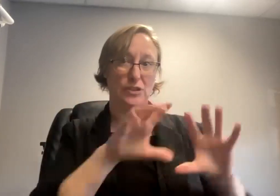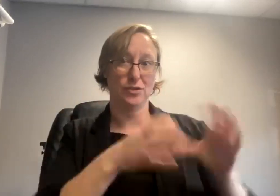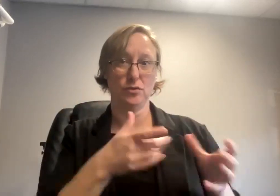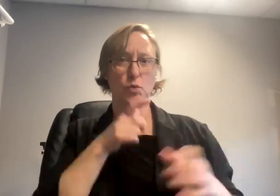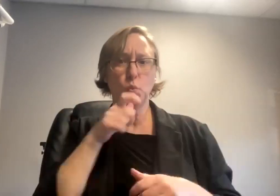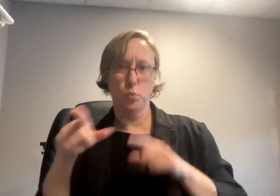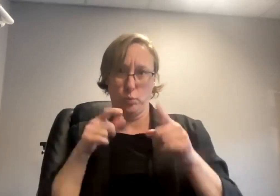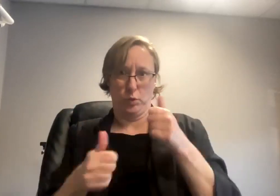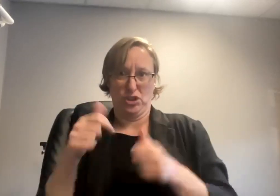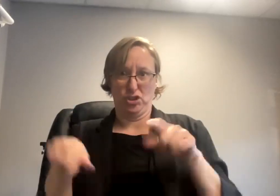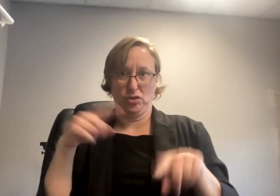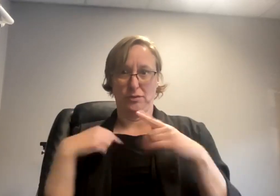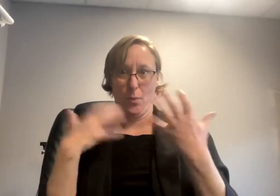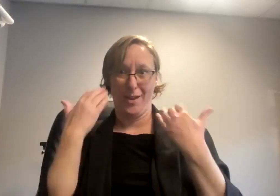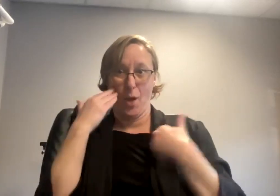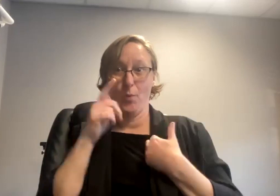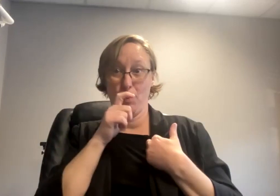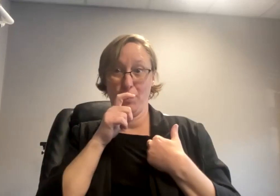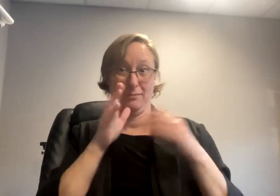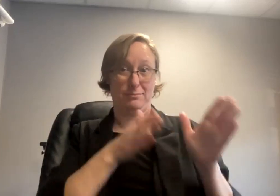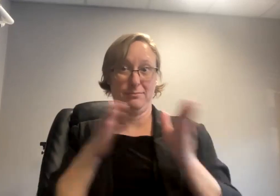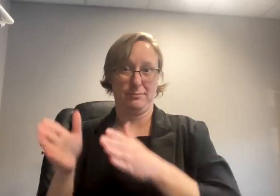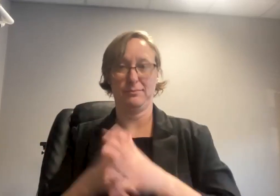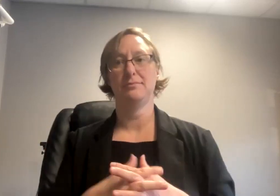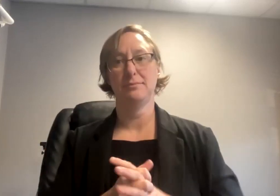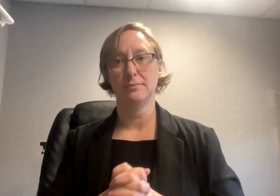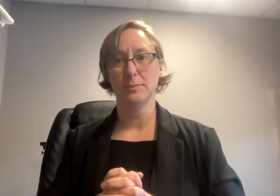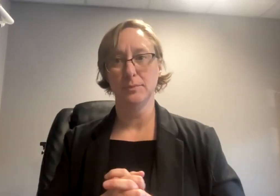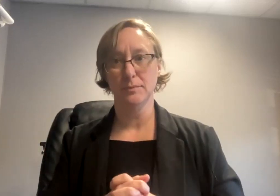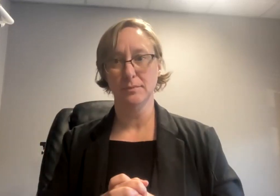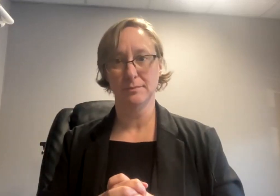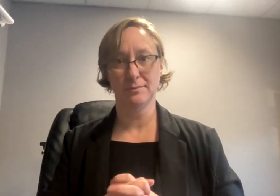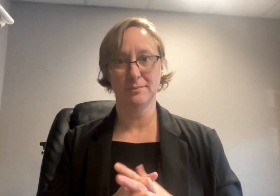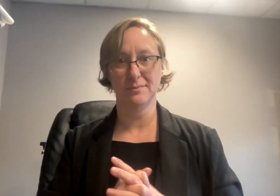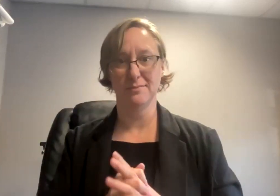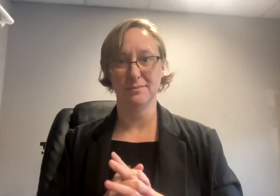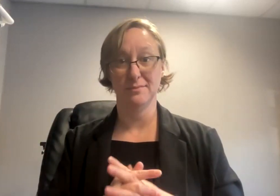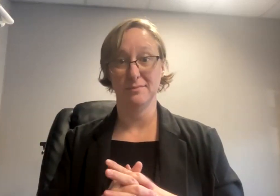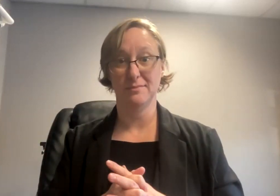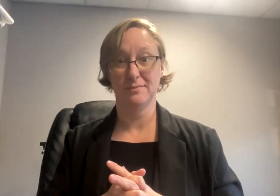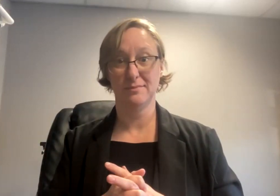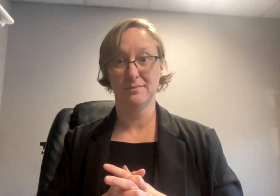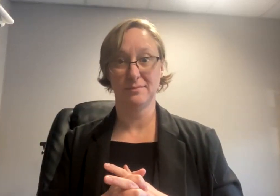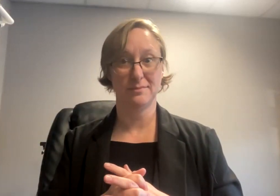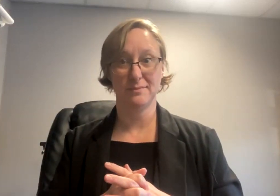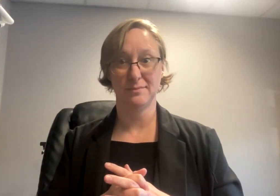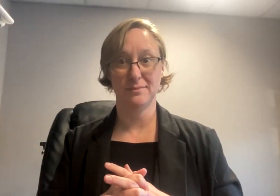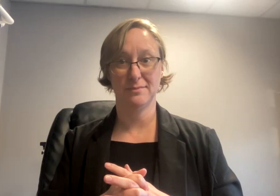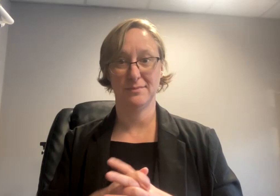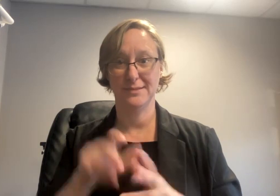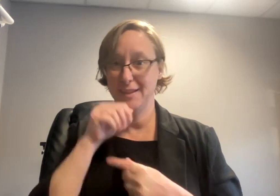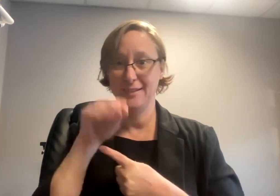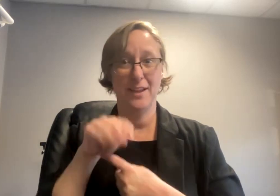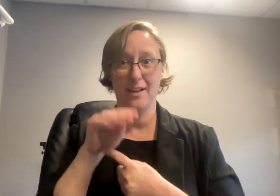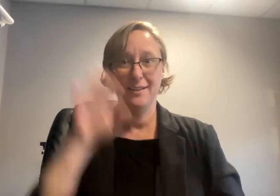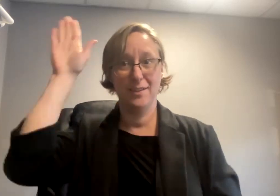who's willing to focus on the questions for the group of deaf consumers, and who's willing to focus on the questions for the interpreters?